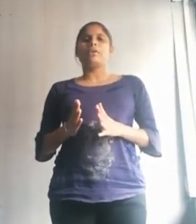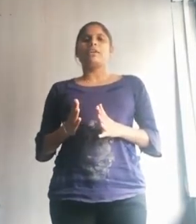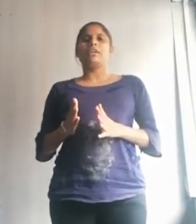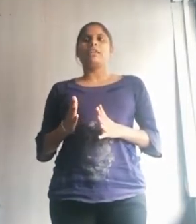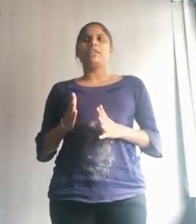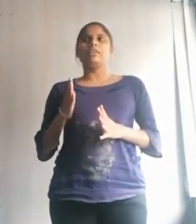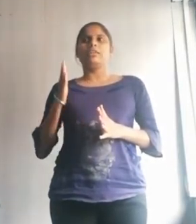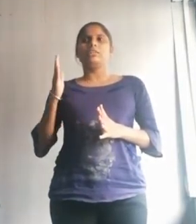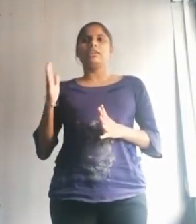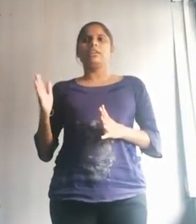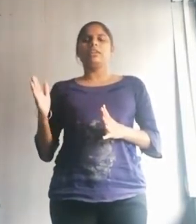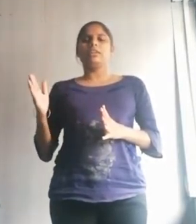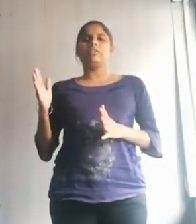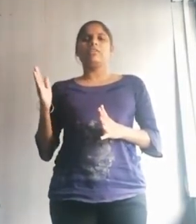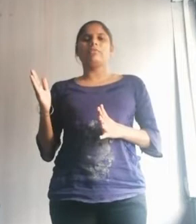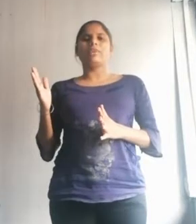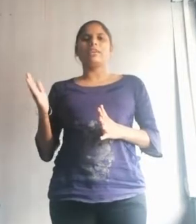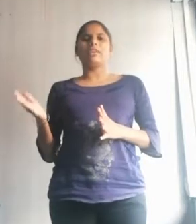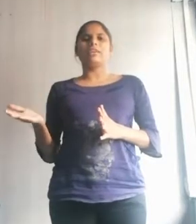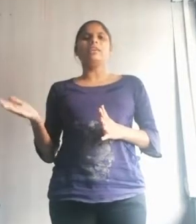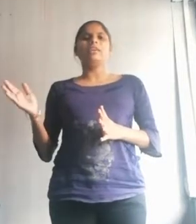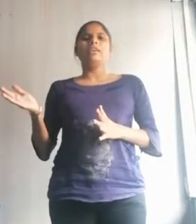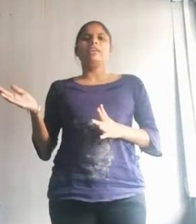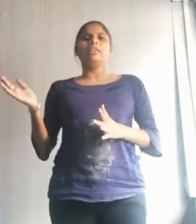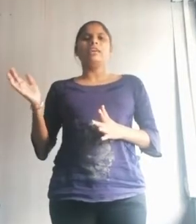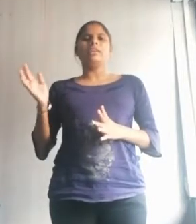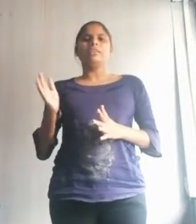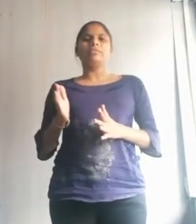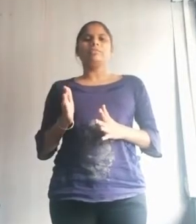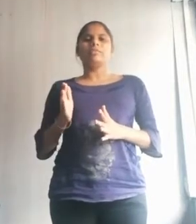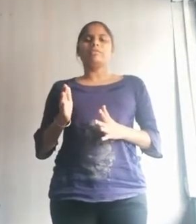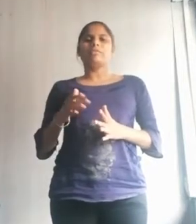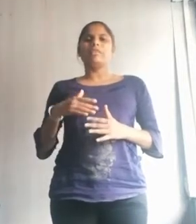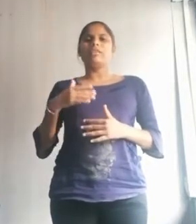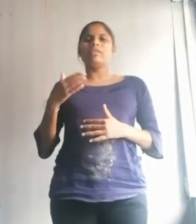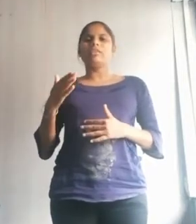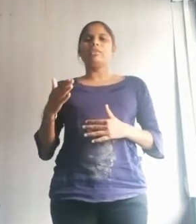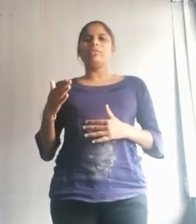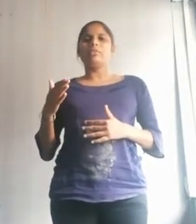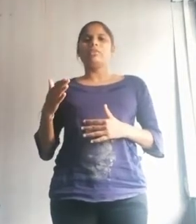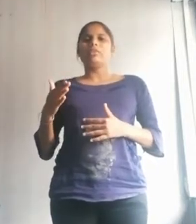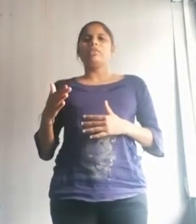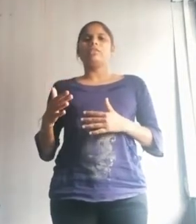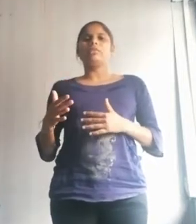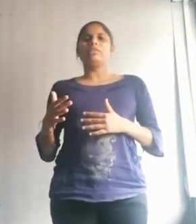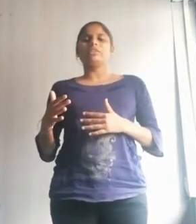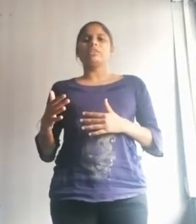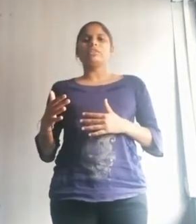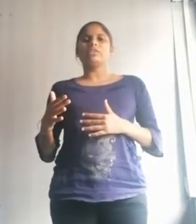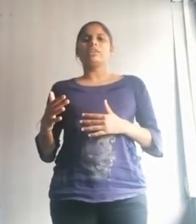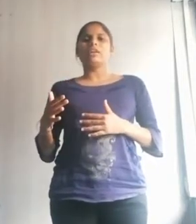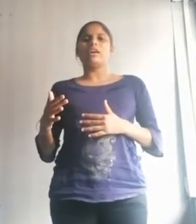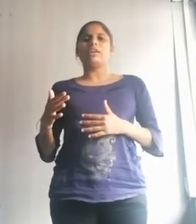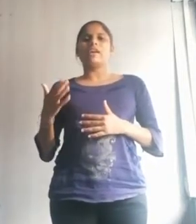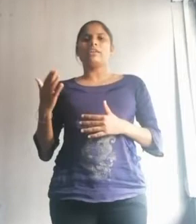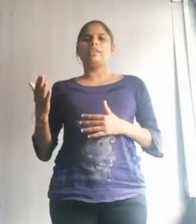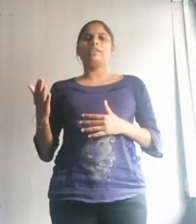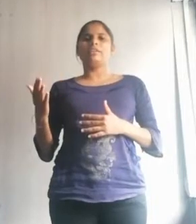are provided in the JDK 1.8. Then the new generation are added in